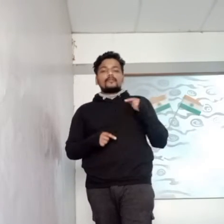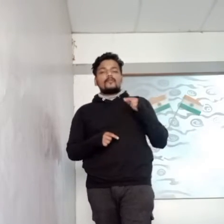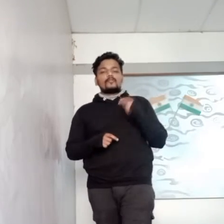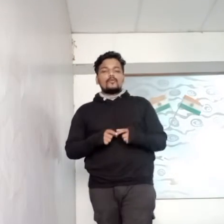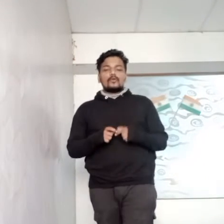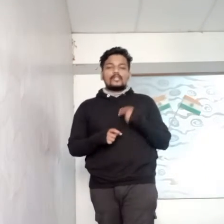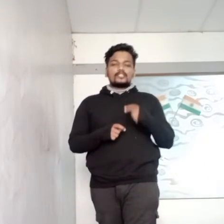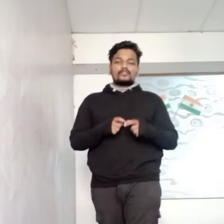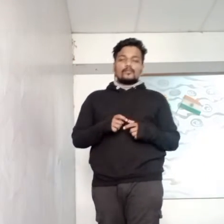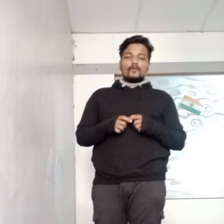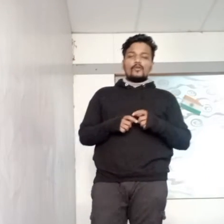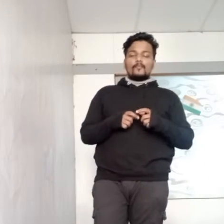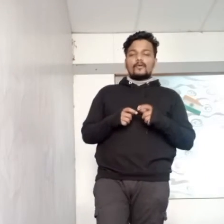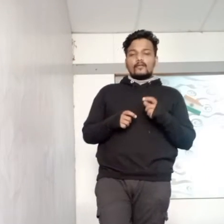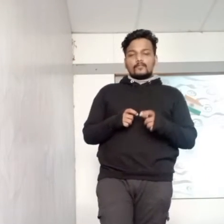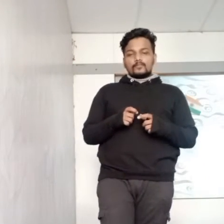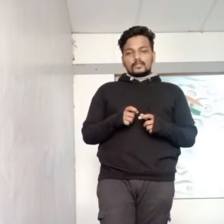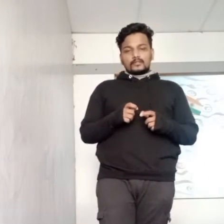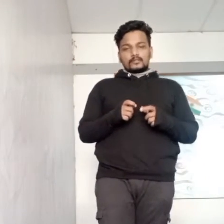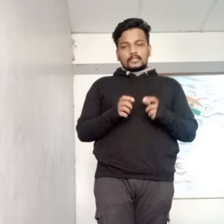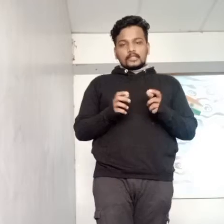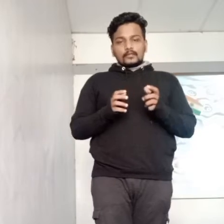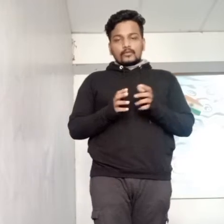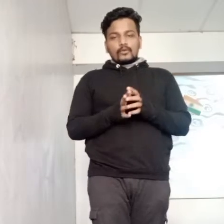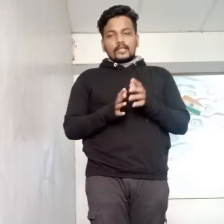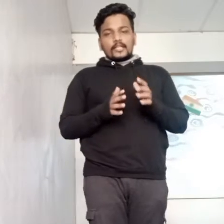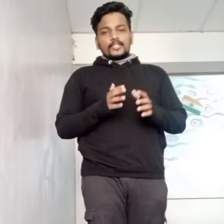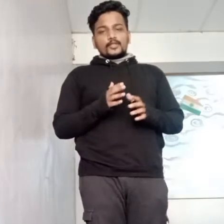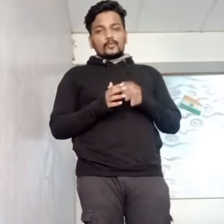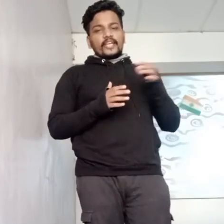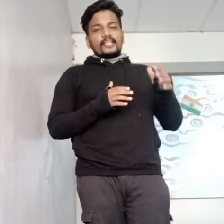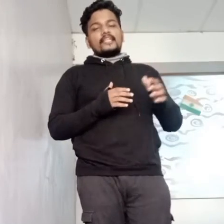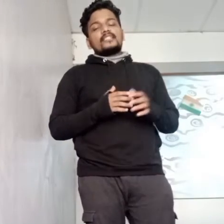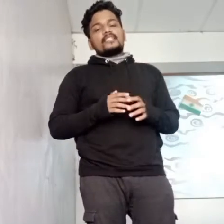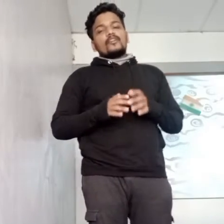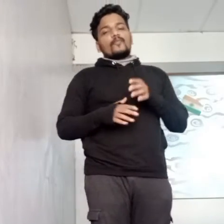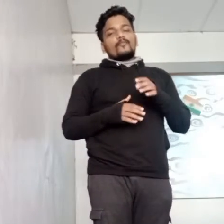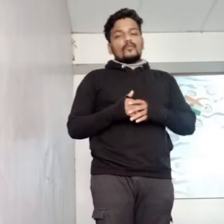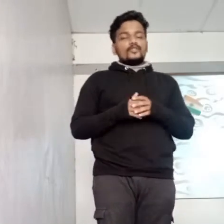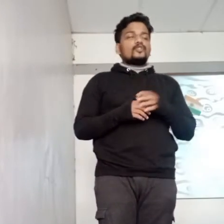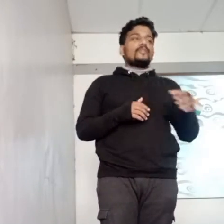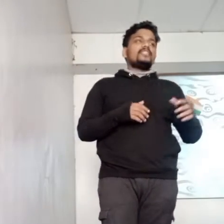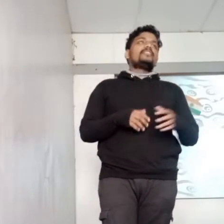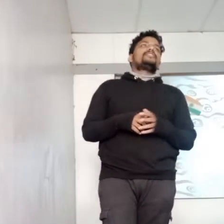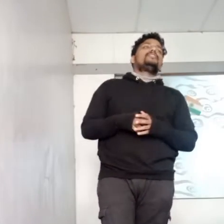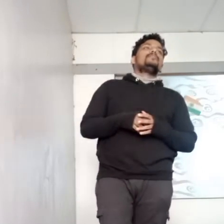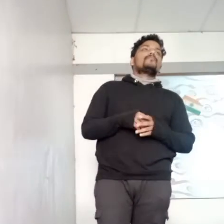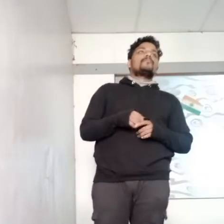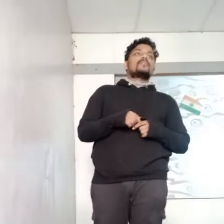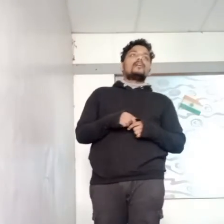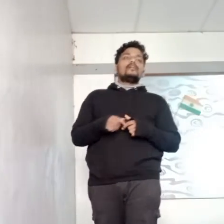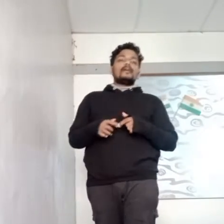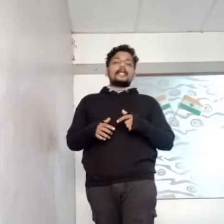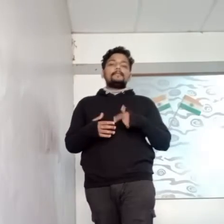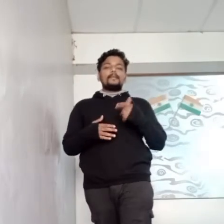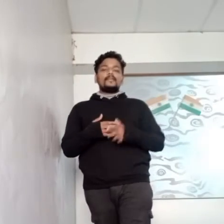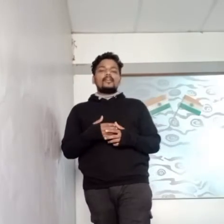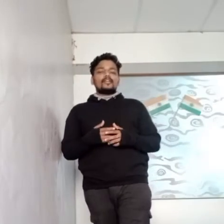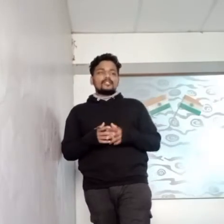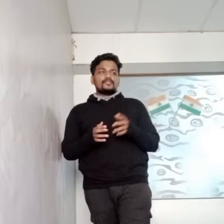our code or execution of code, it should be increased, or performance should be increased, and memory allocation should